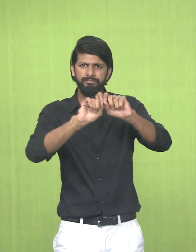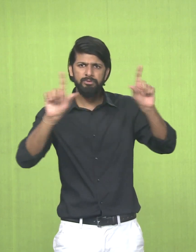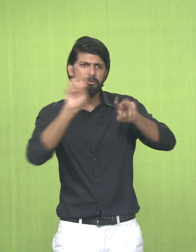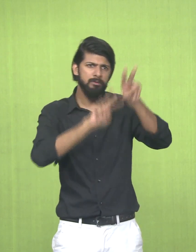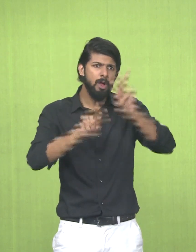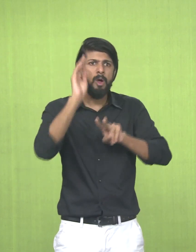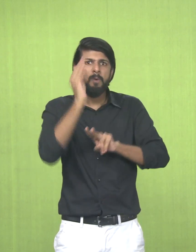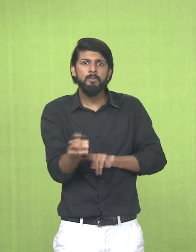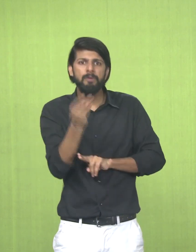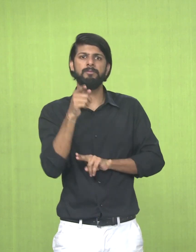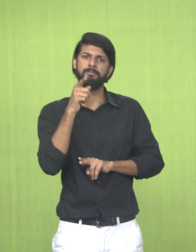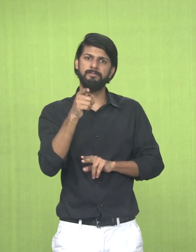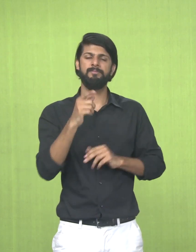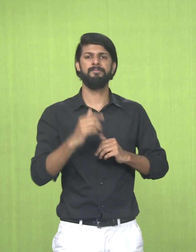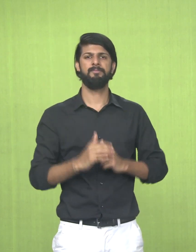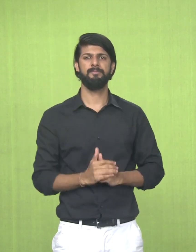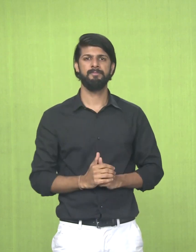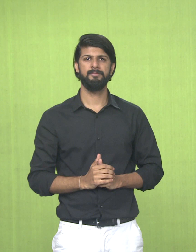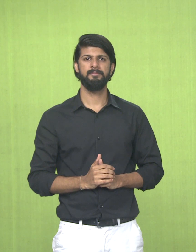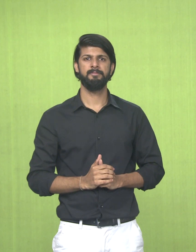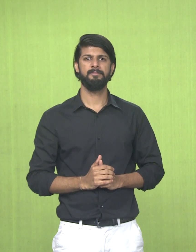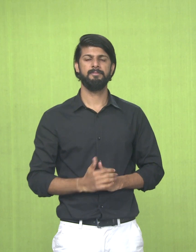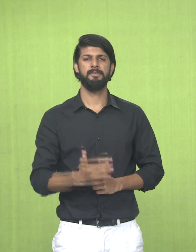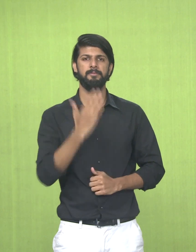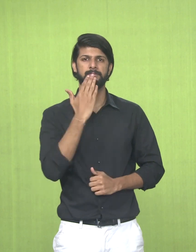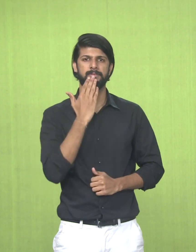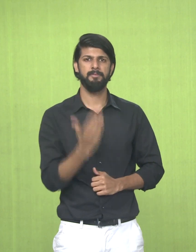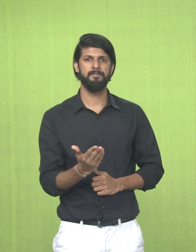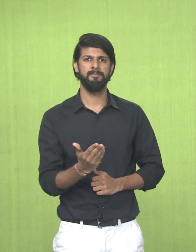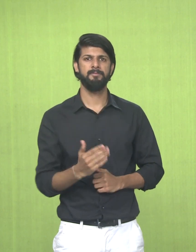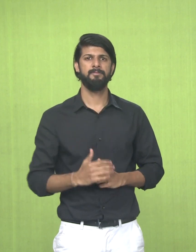www.nios.ac.in. Thank you.